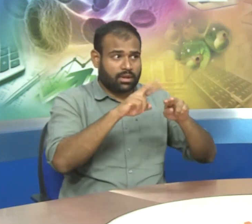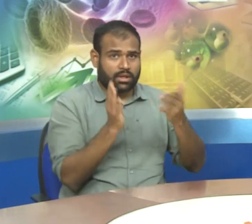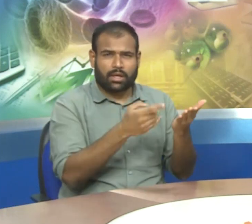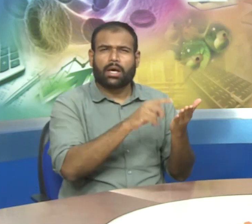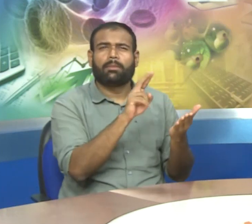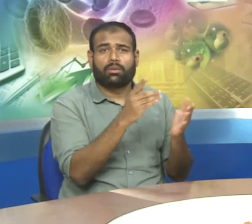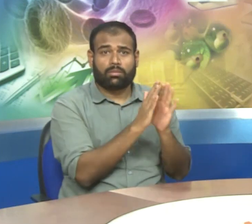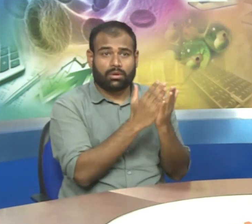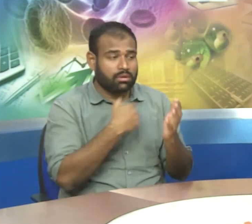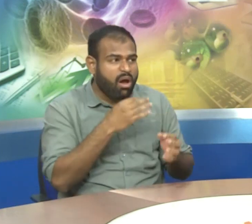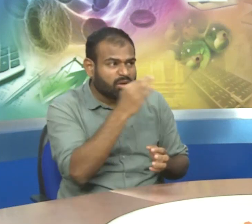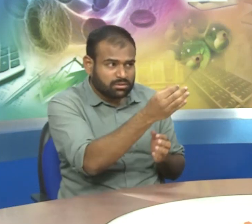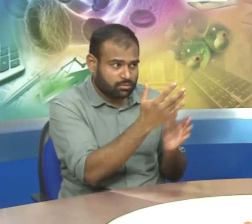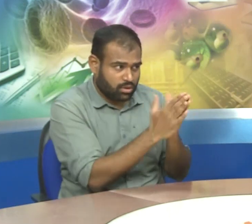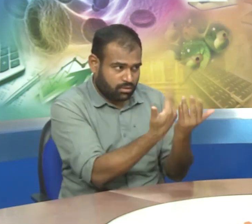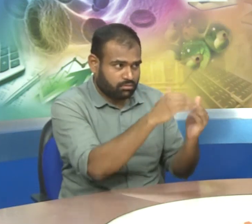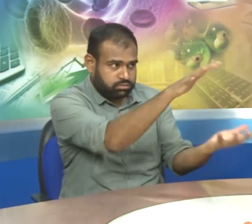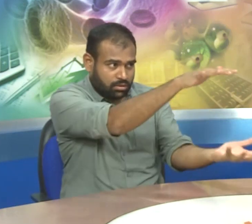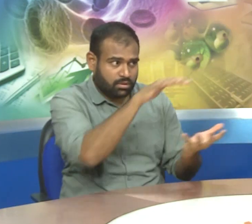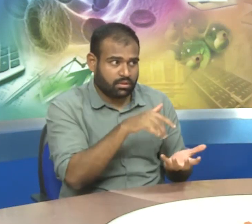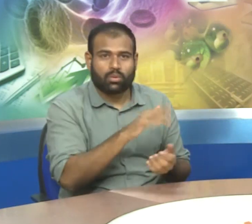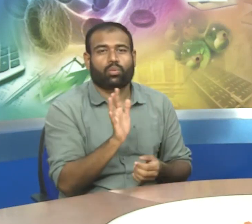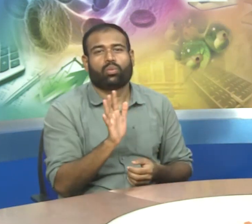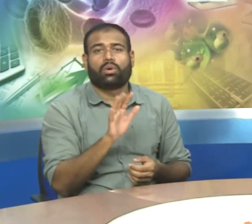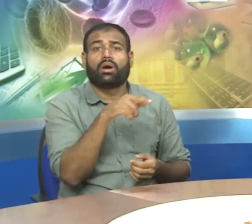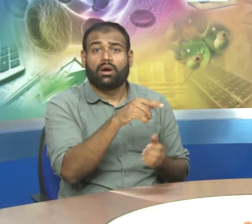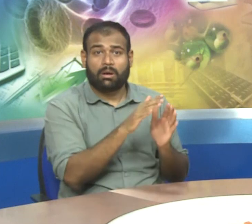individual. This service is called a referral service.